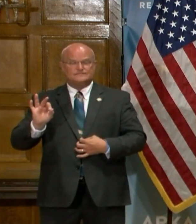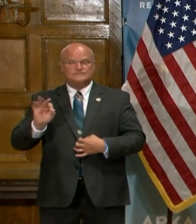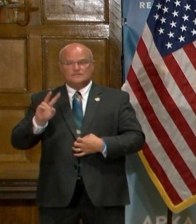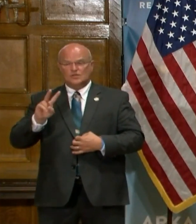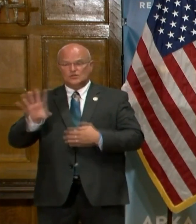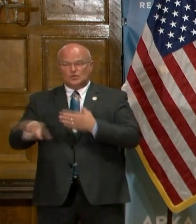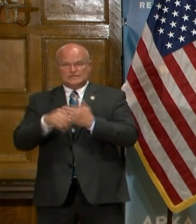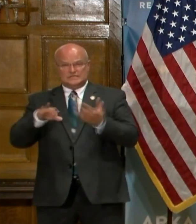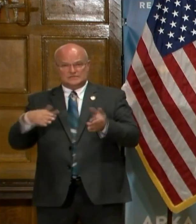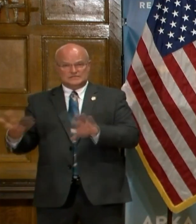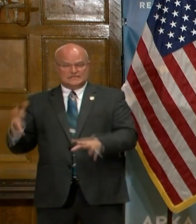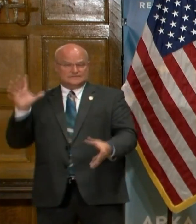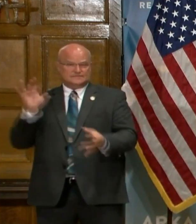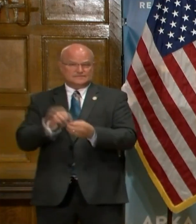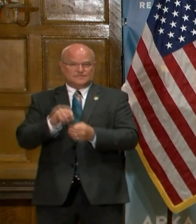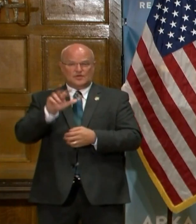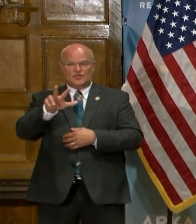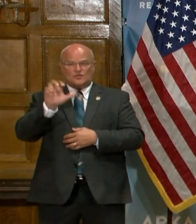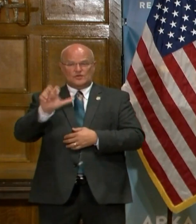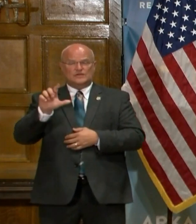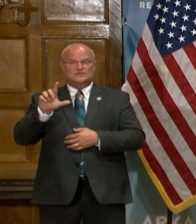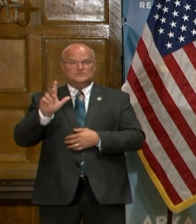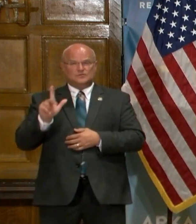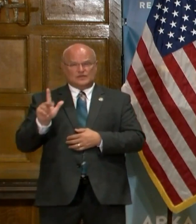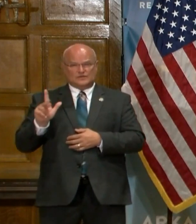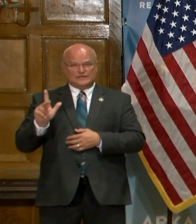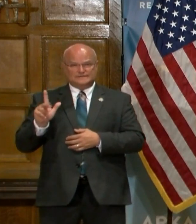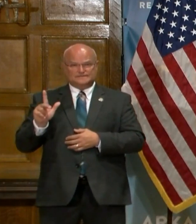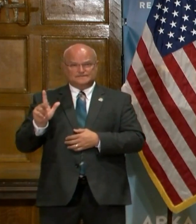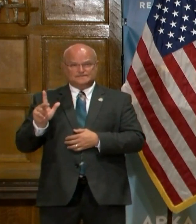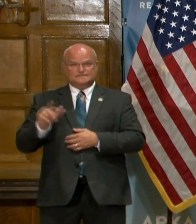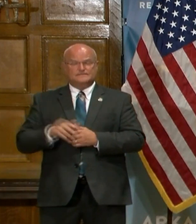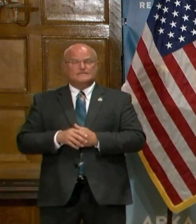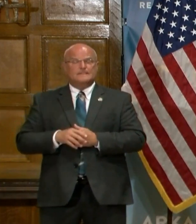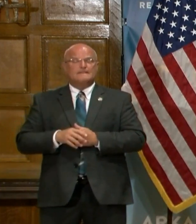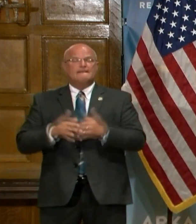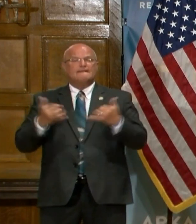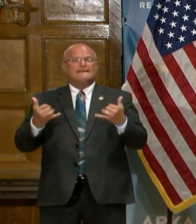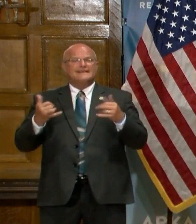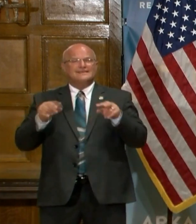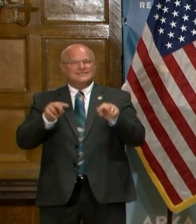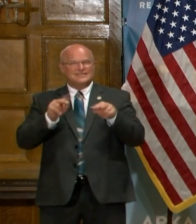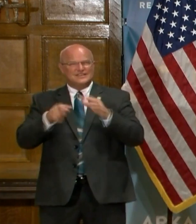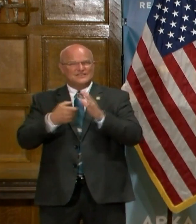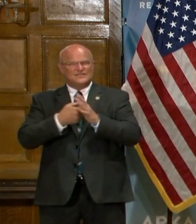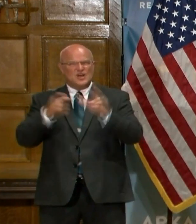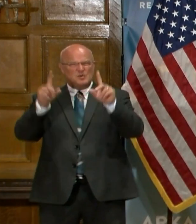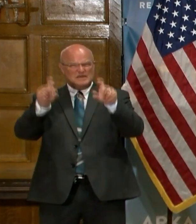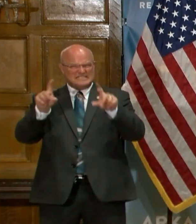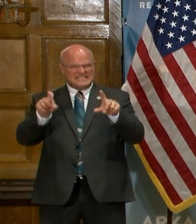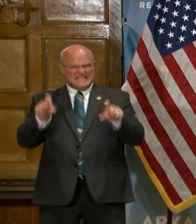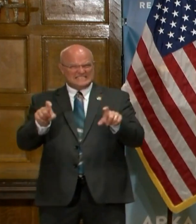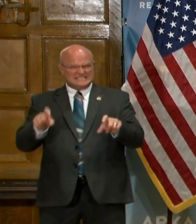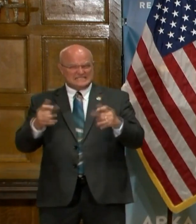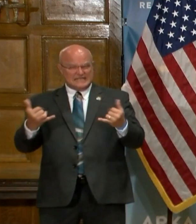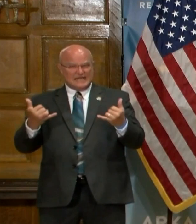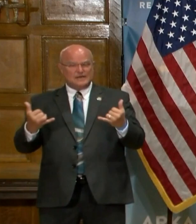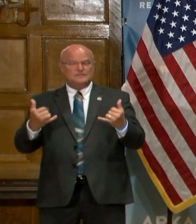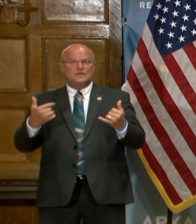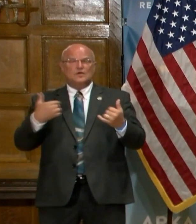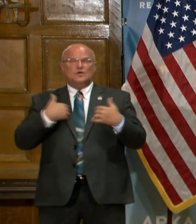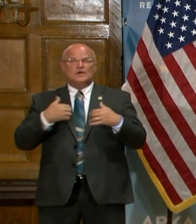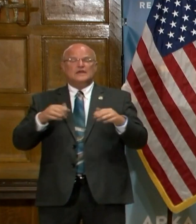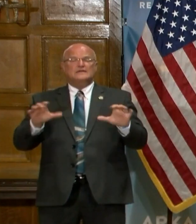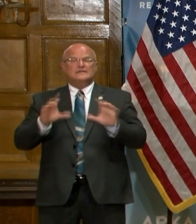2 additional deaths that brings us to 323. And if we look at this from a testing standpoint,